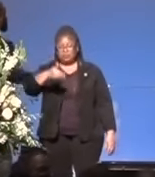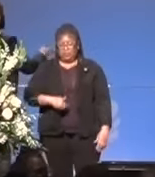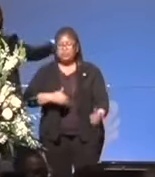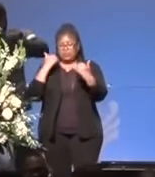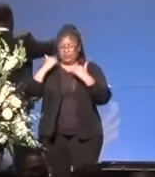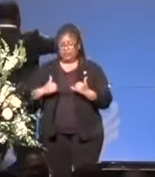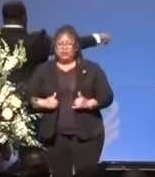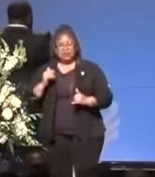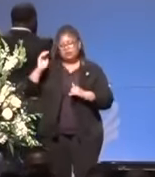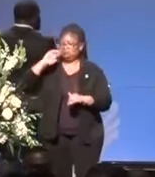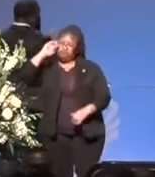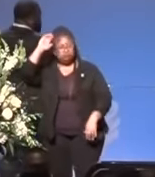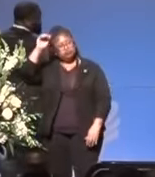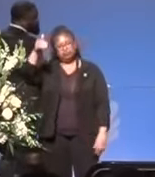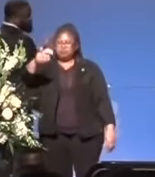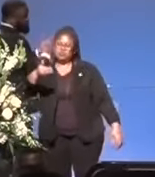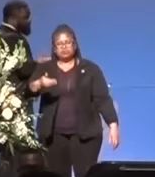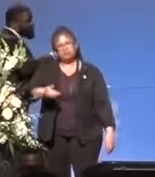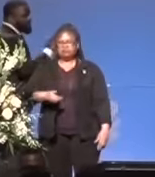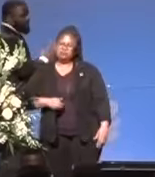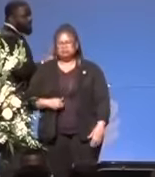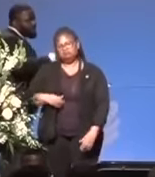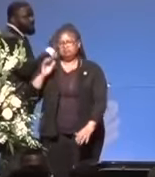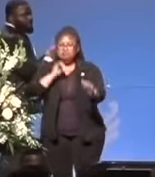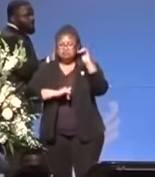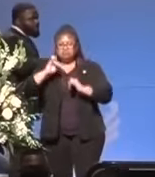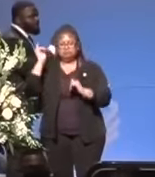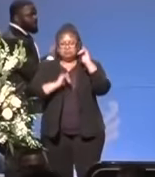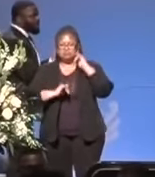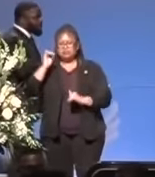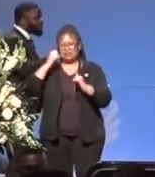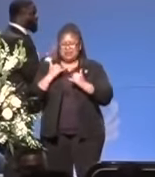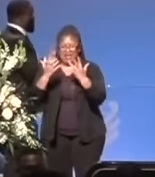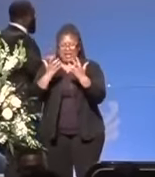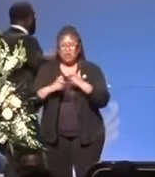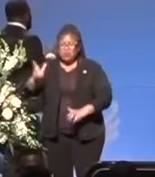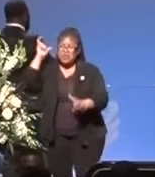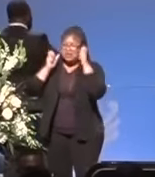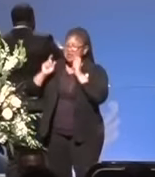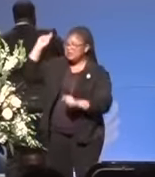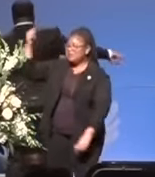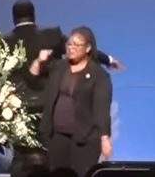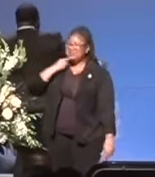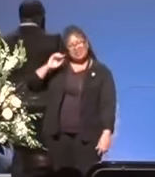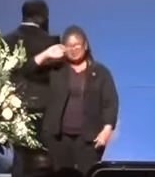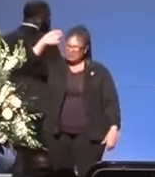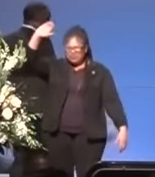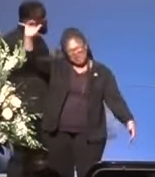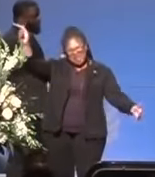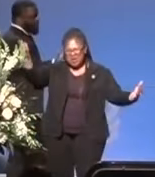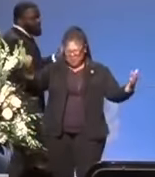Oh, welcome. Yes, sir. I'm going to hear him say, "Welcome.